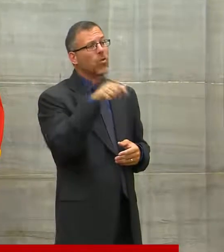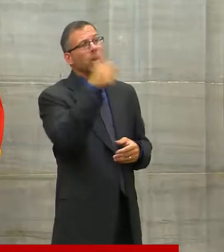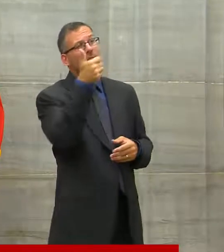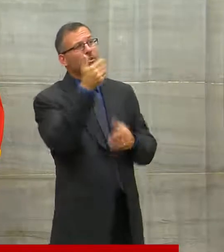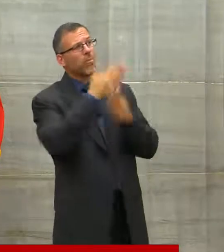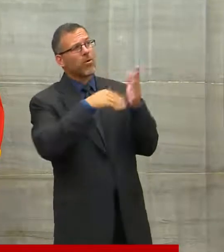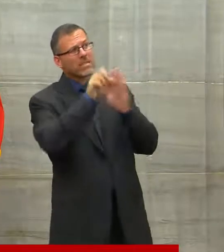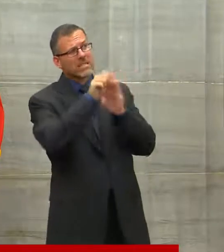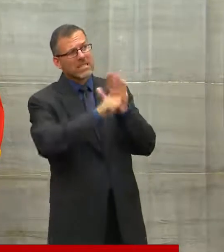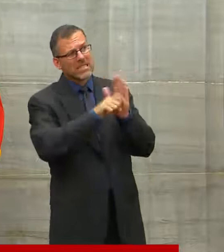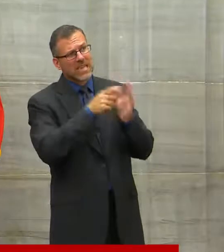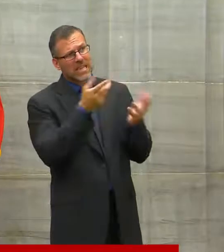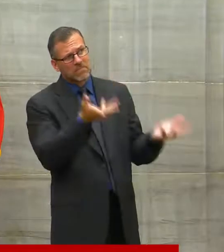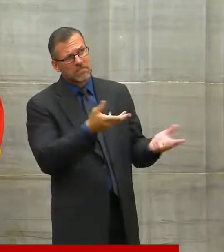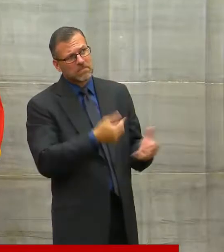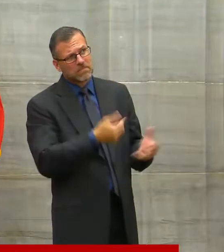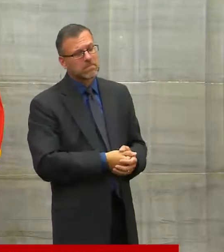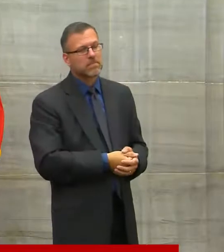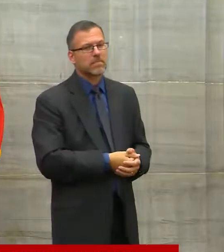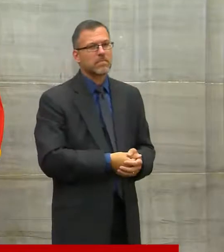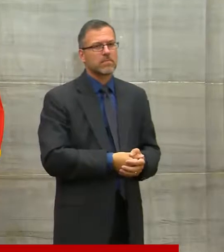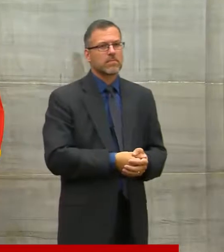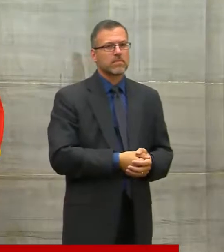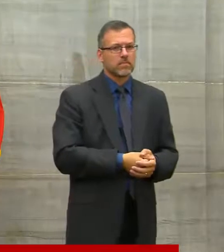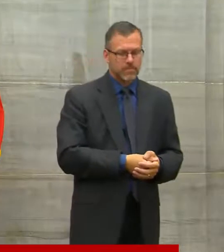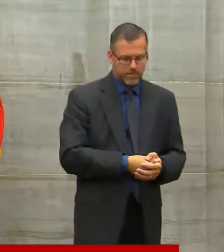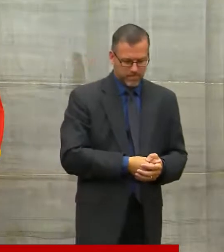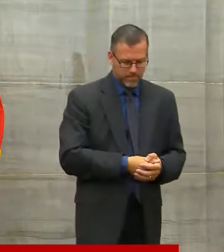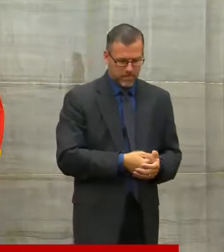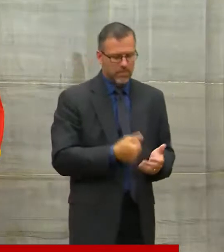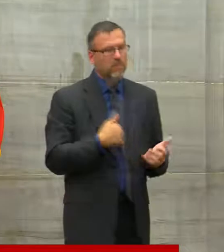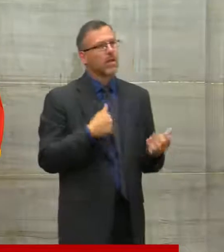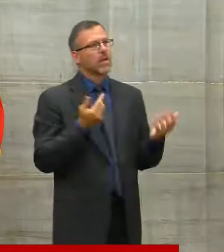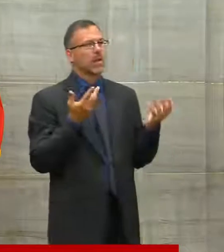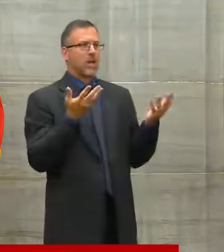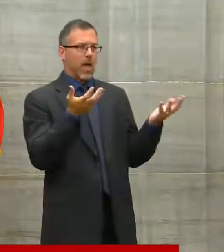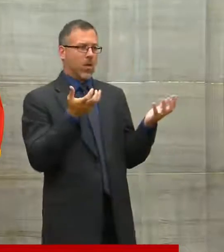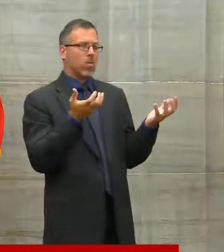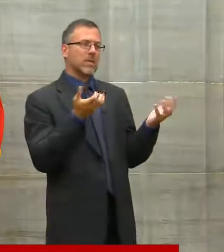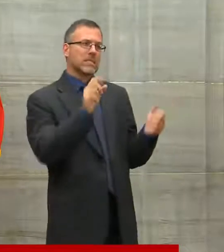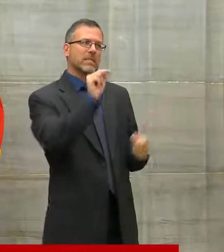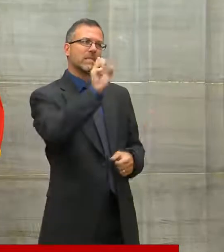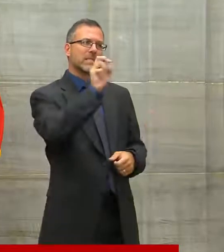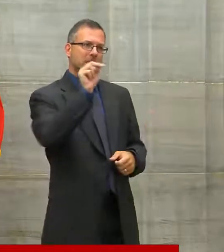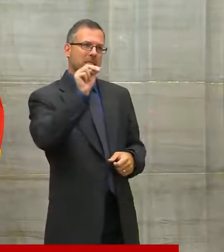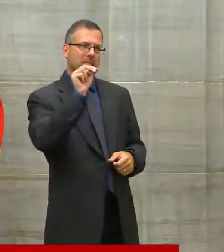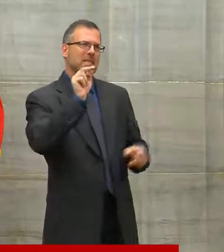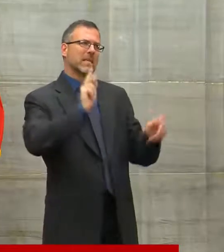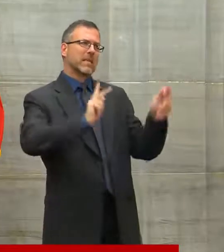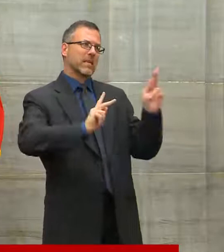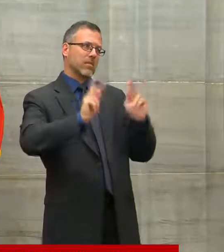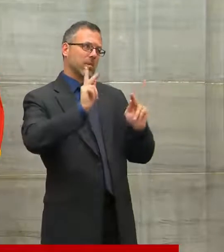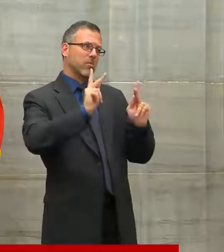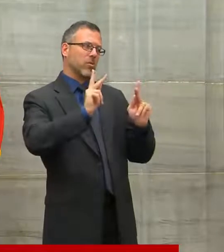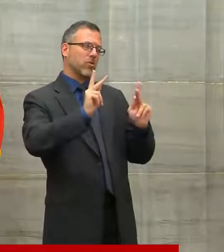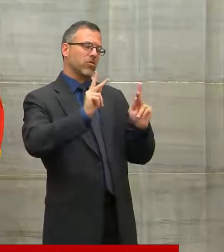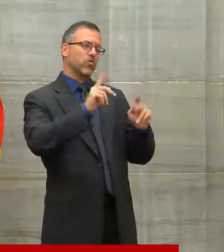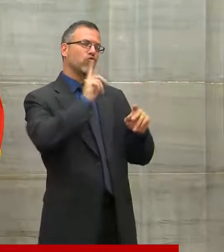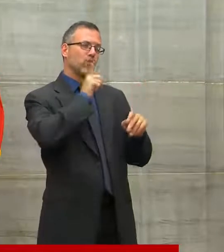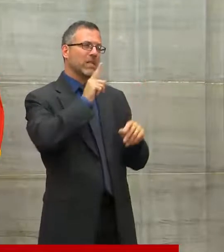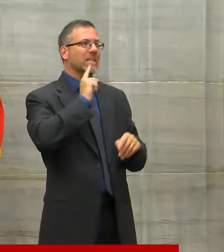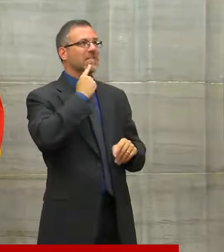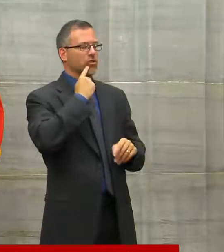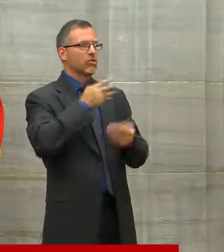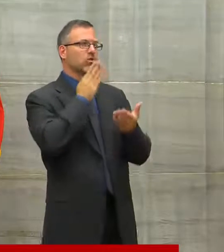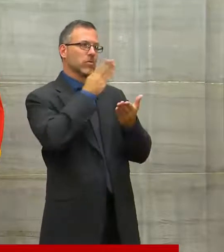state? What I want to see is a serious commitment by Tennesseans to stopping the spread of COVID. We have